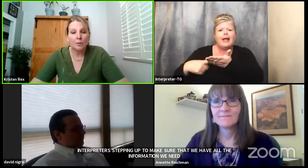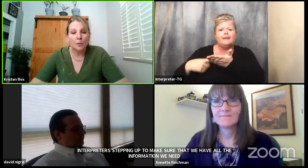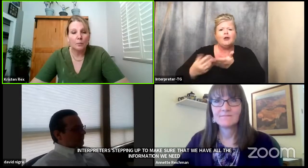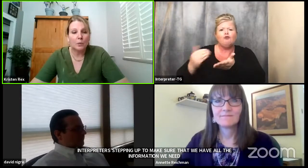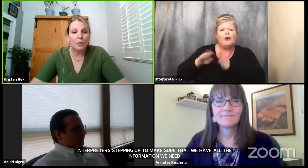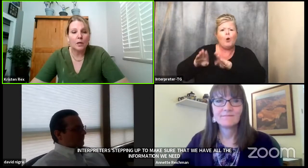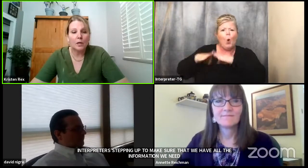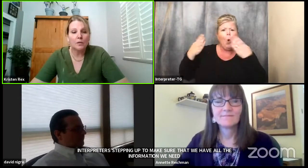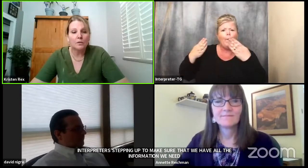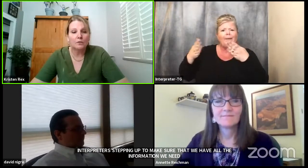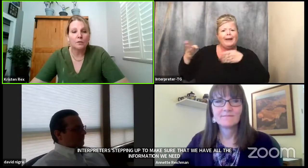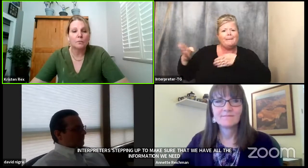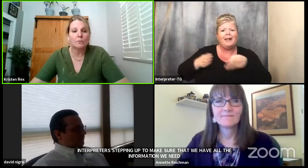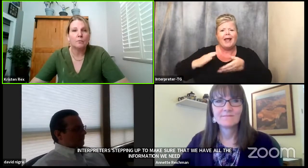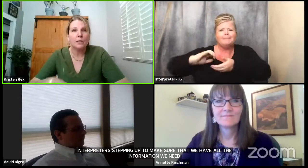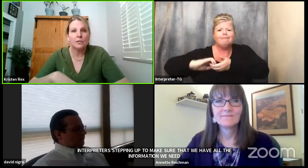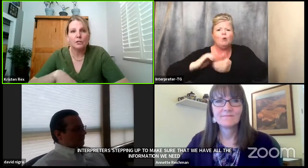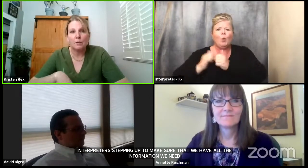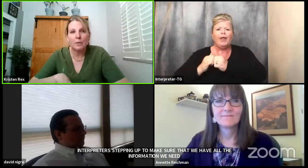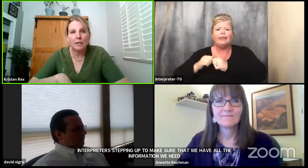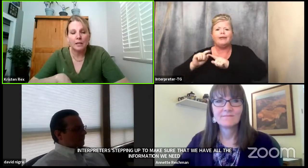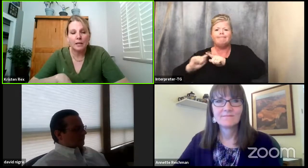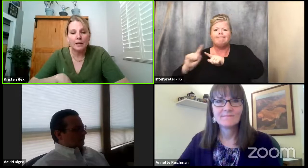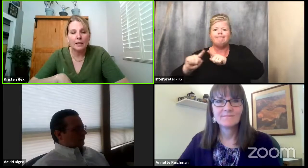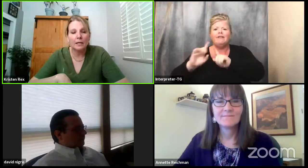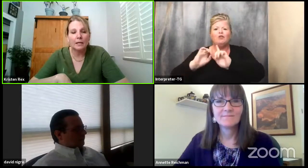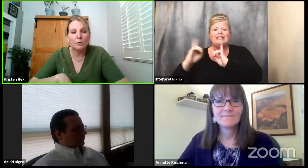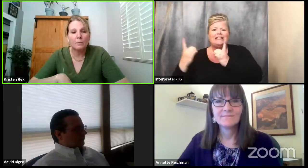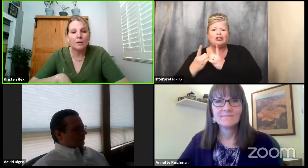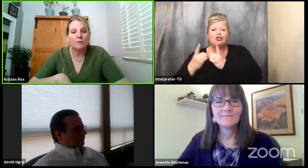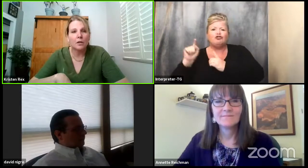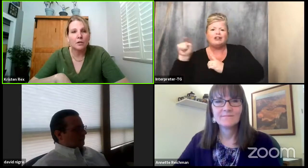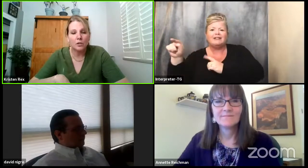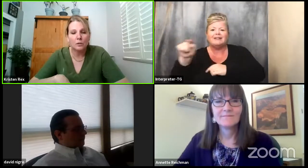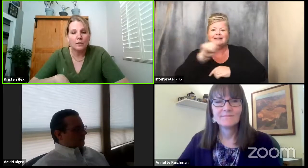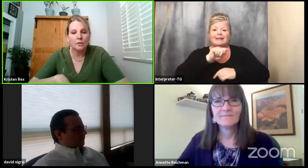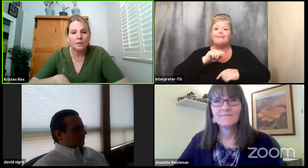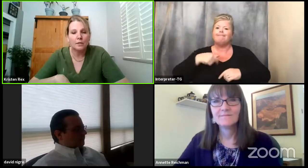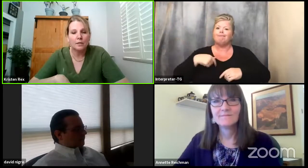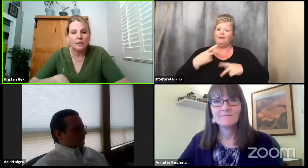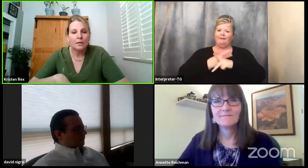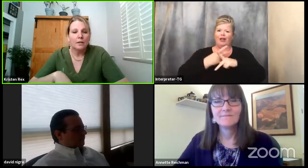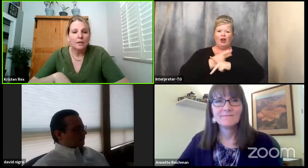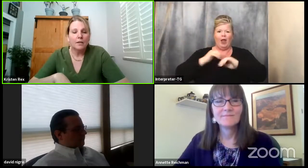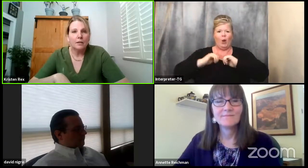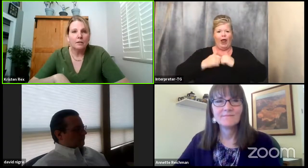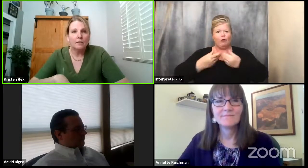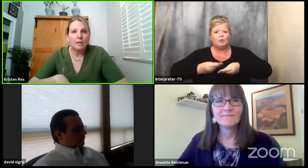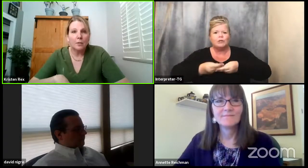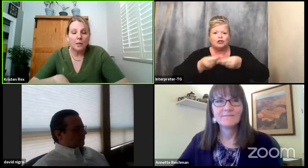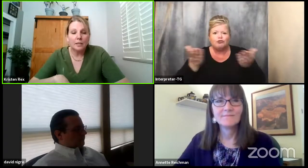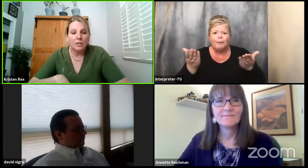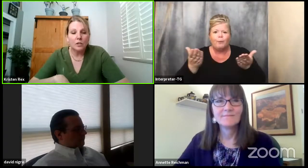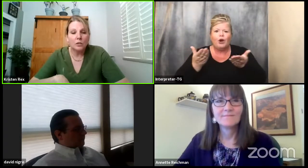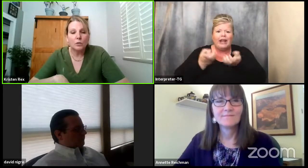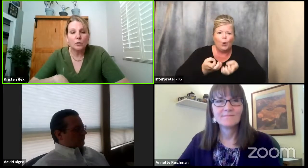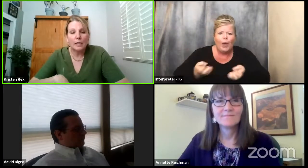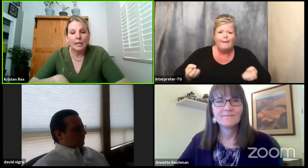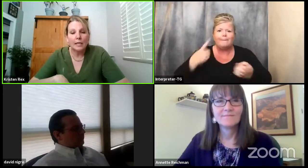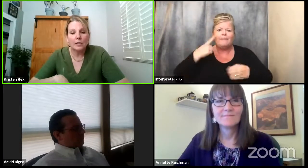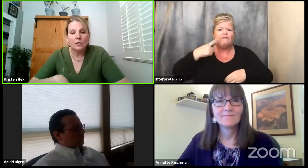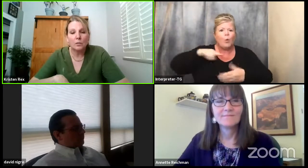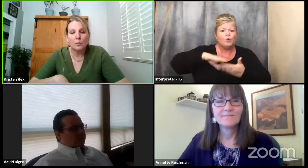are developing protocols for redistributing equipment for our students. They are developing